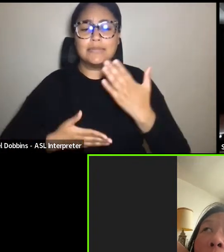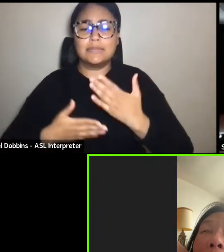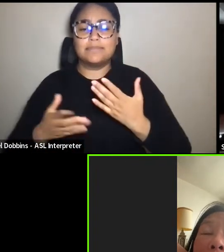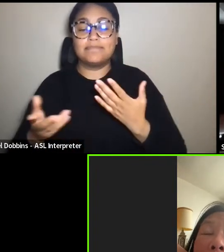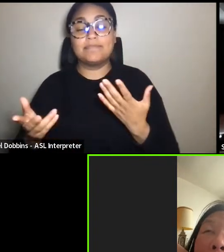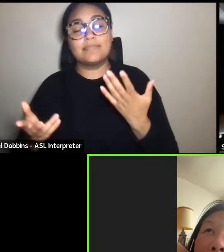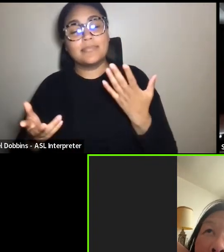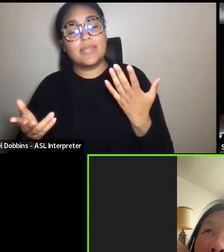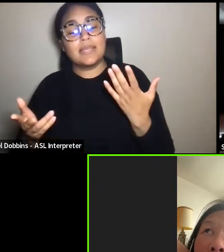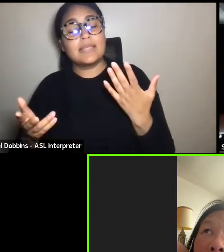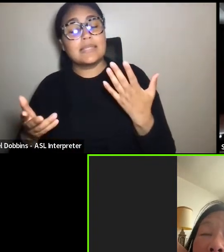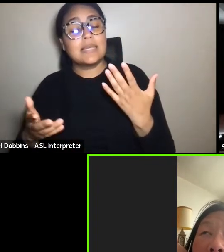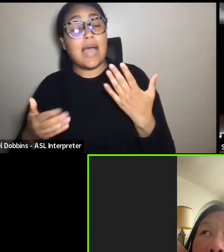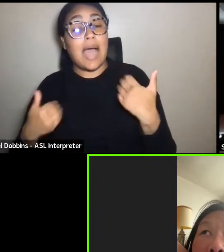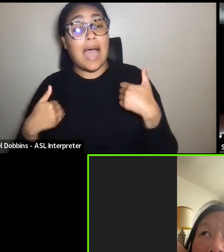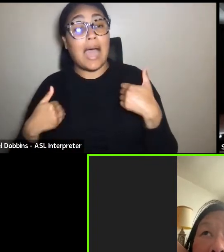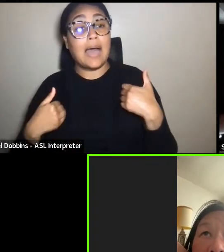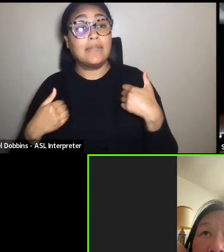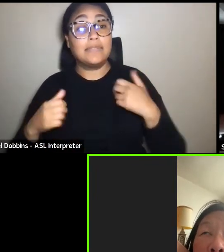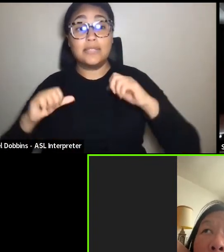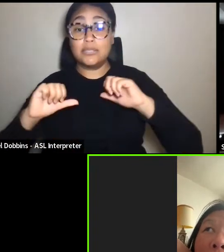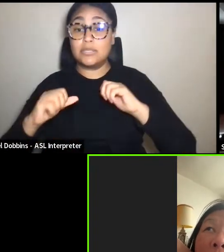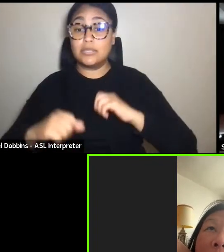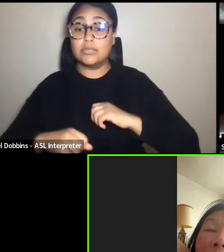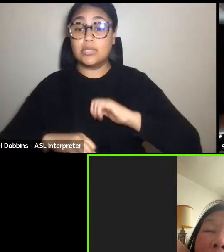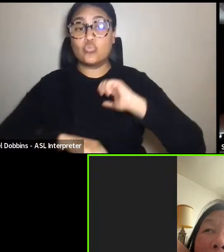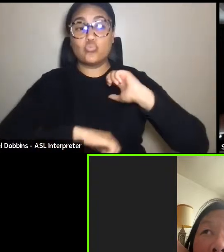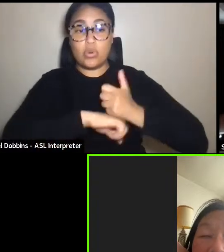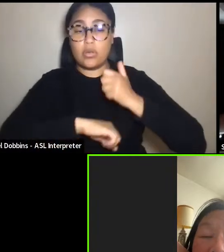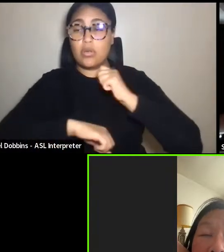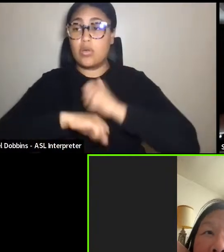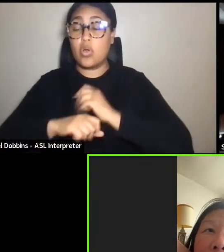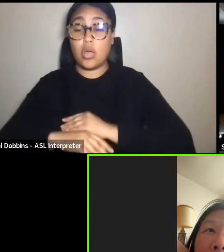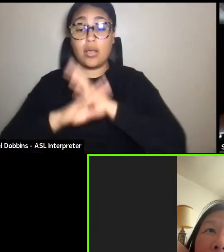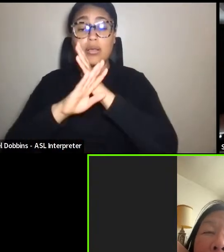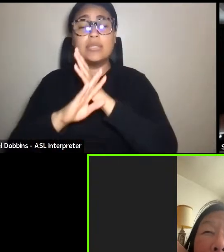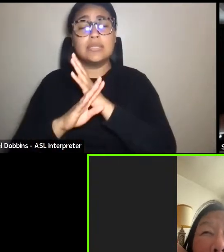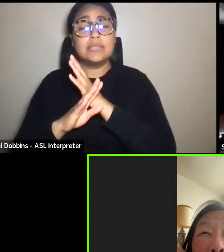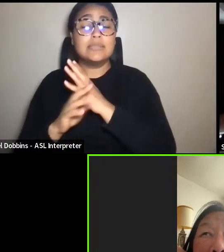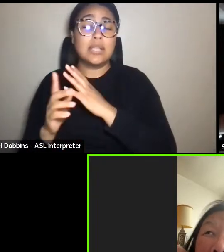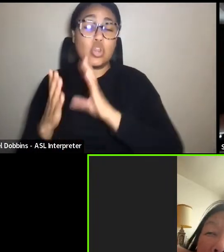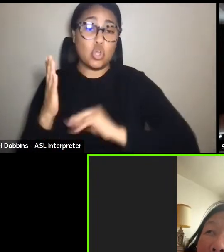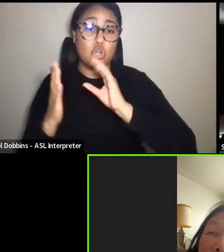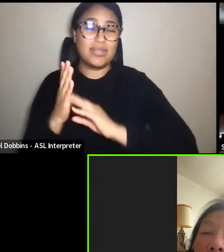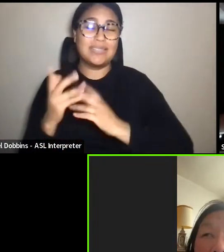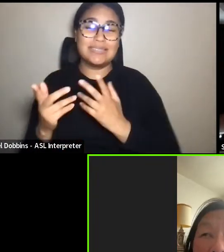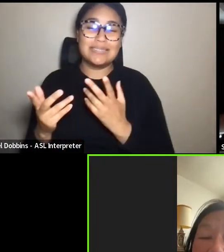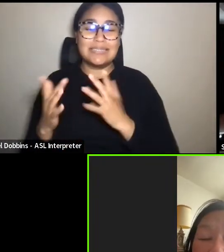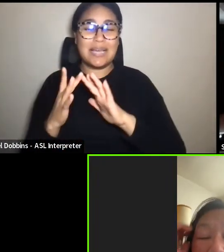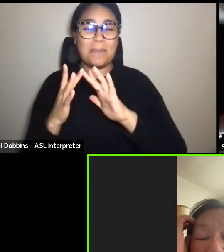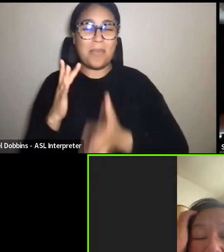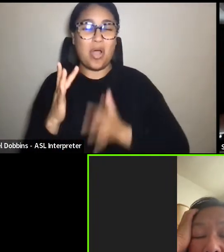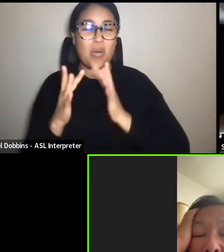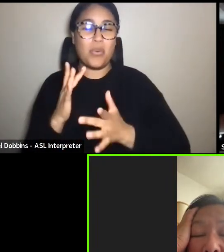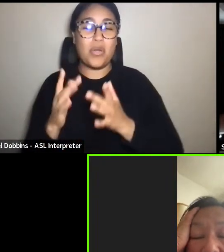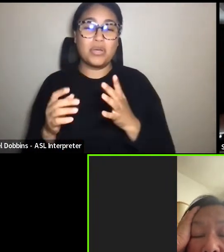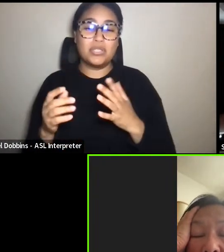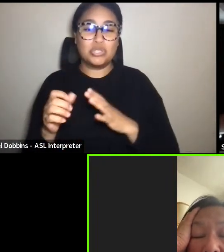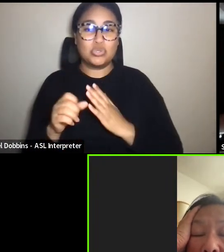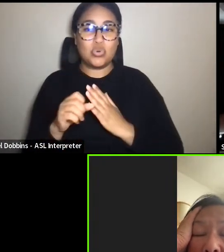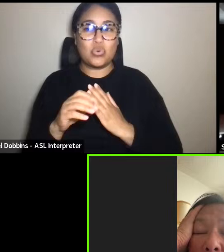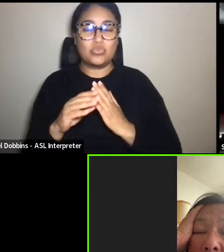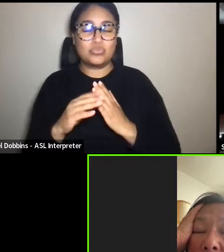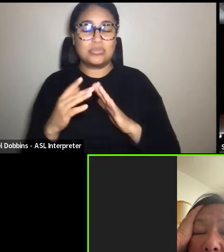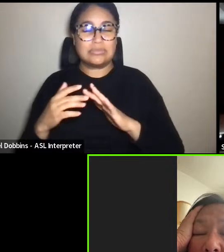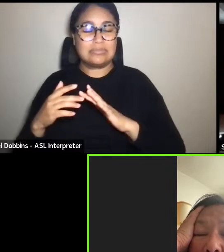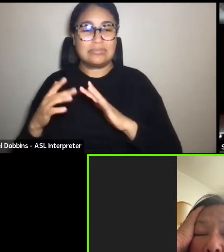even though we had distance learning, there were some issues with internet access, whether it be overcrowded or whatever.